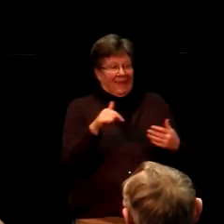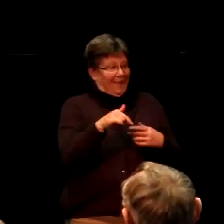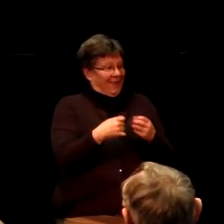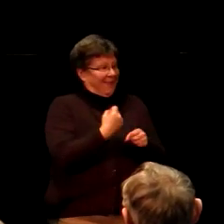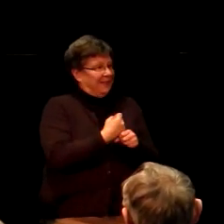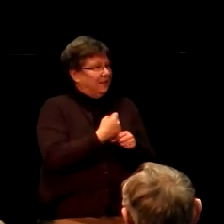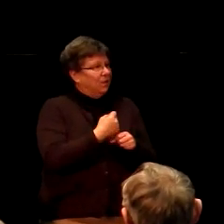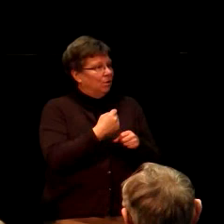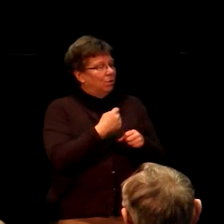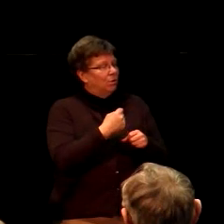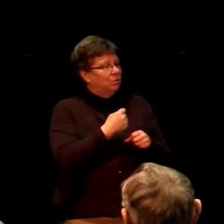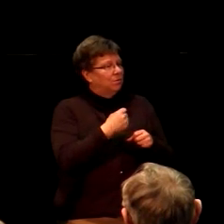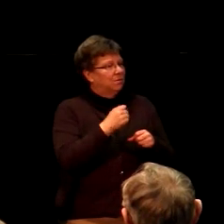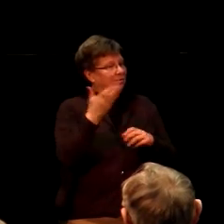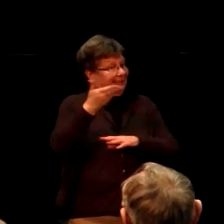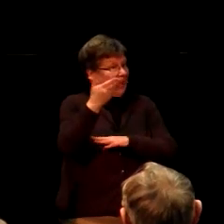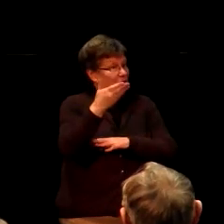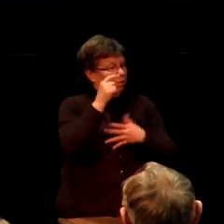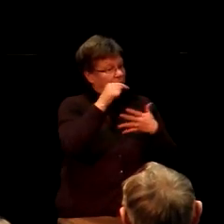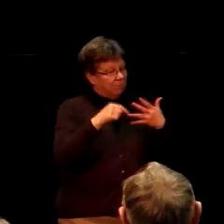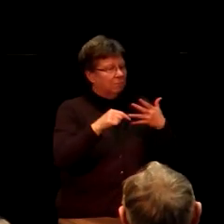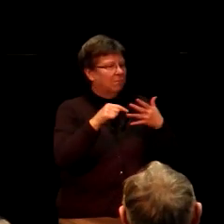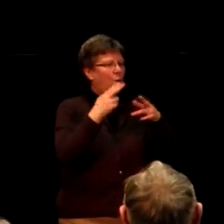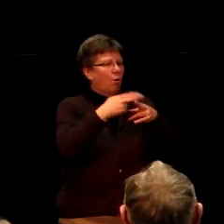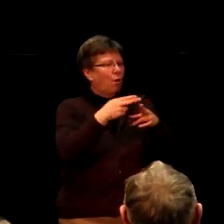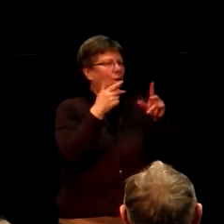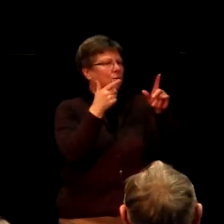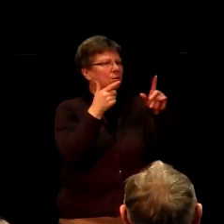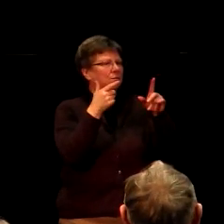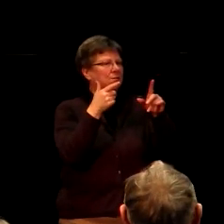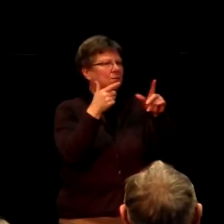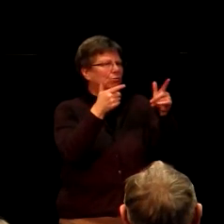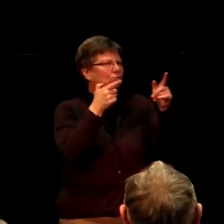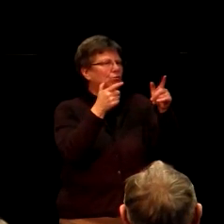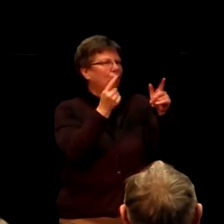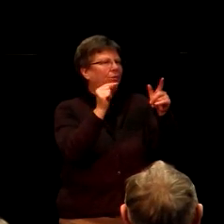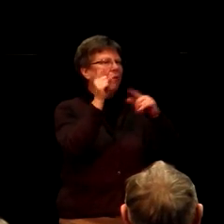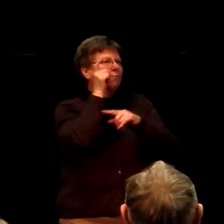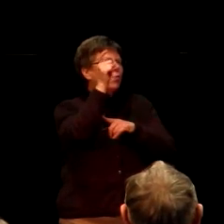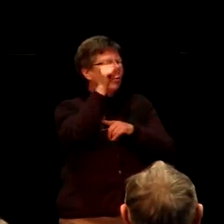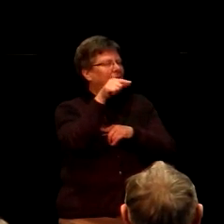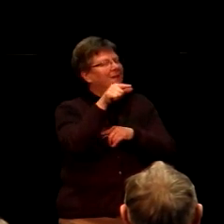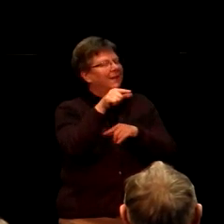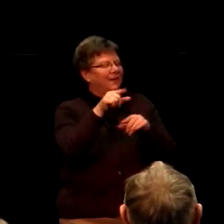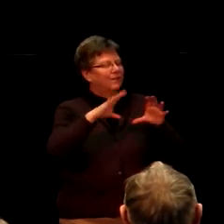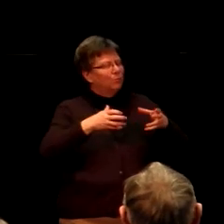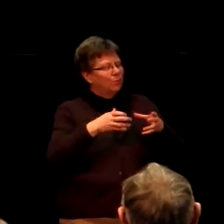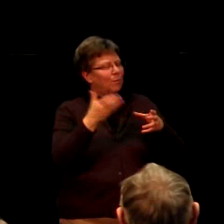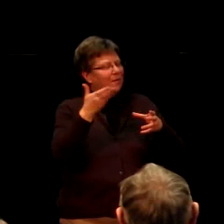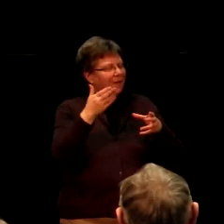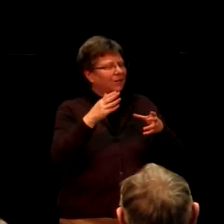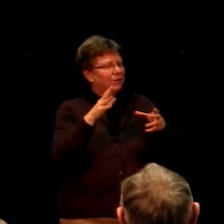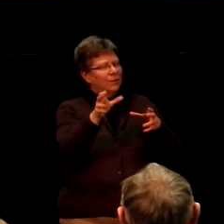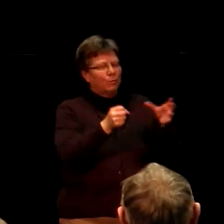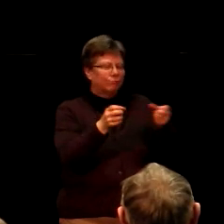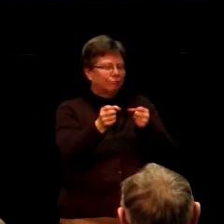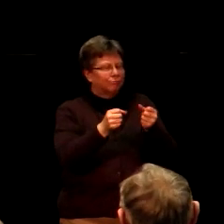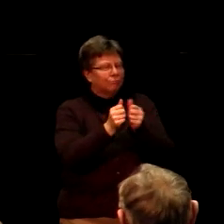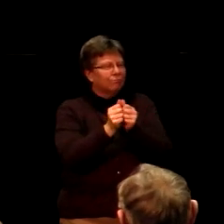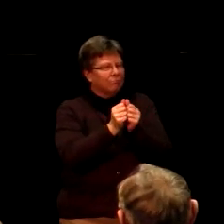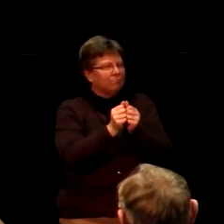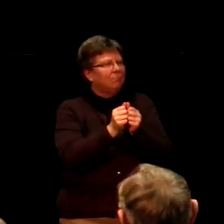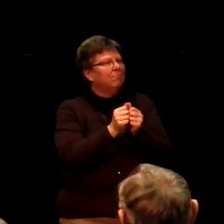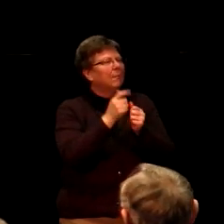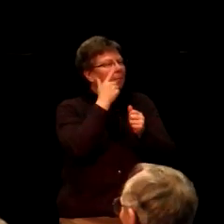This year's series, Shoot the Moon, is a series that was put together in recognition of